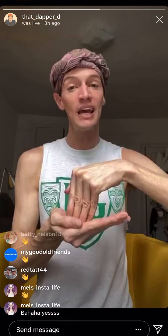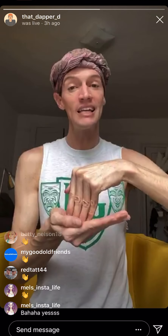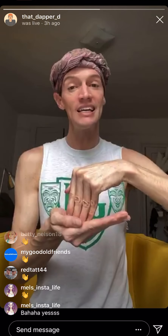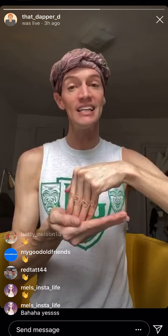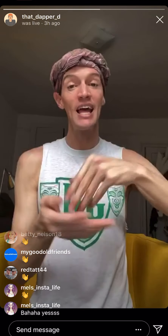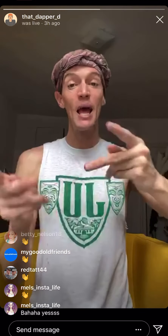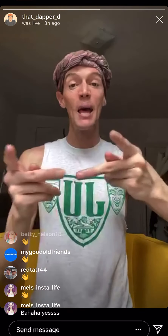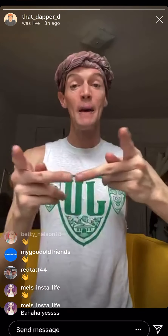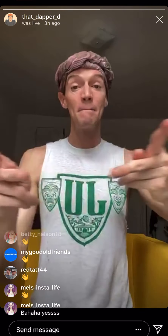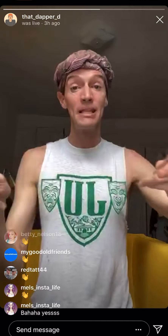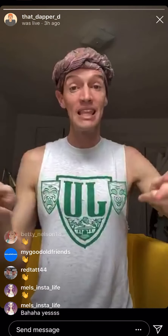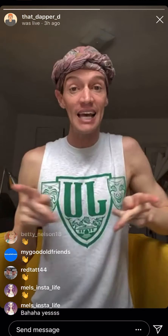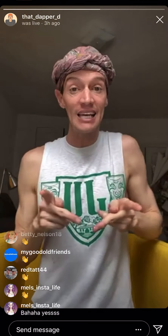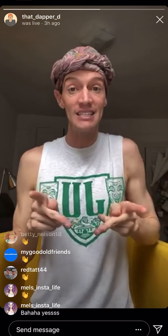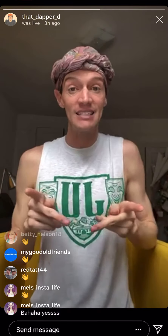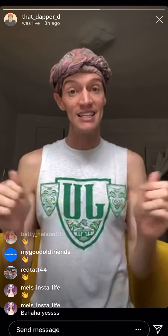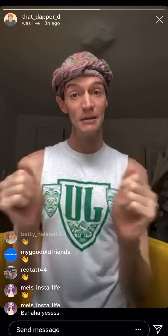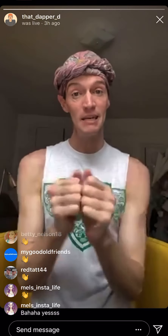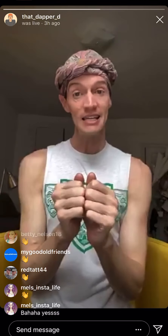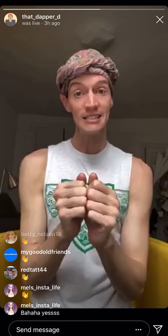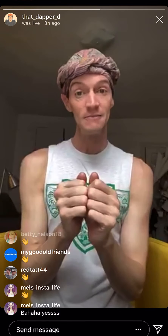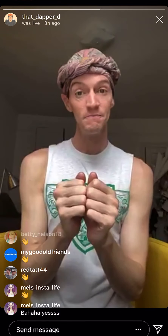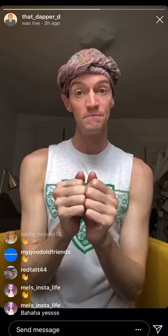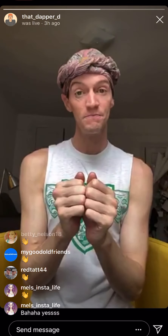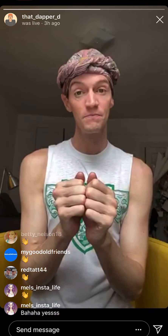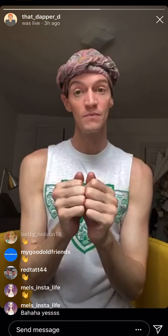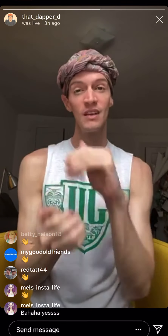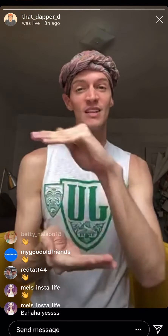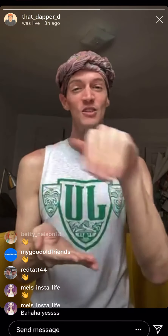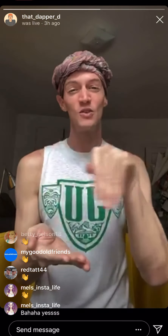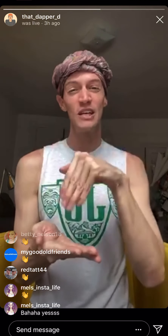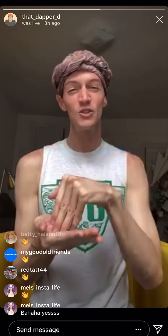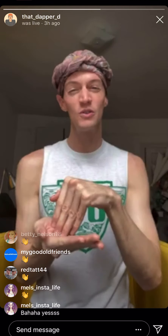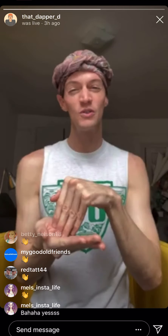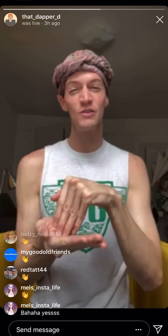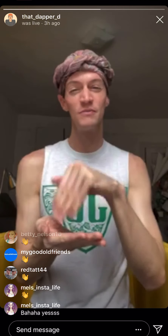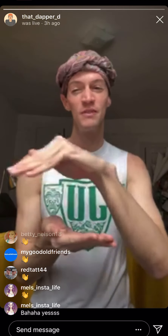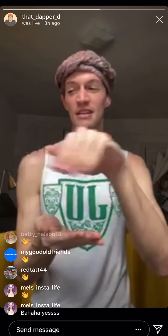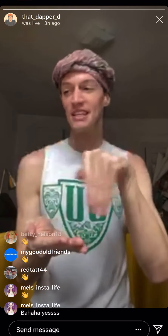place to meet so central central